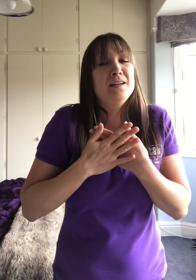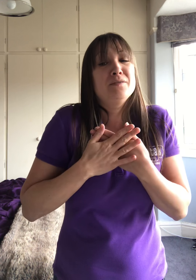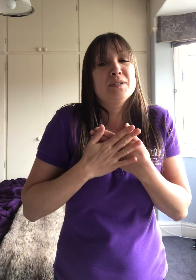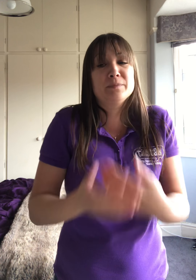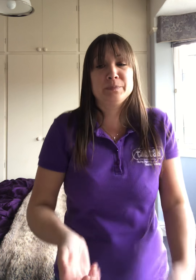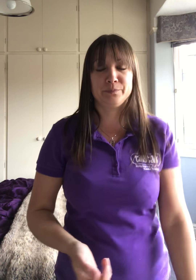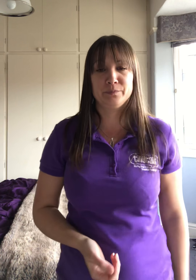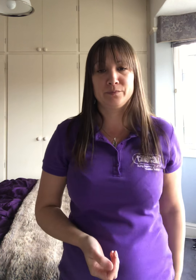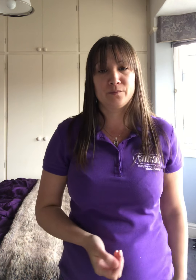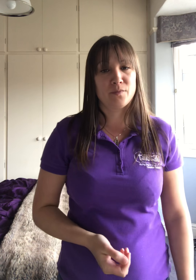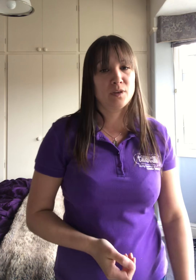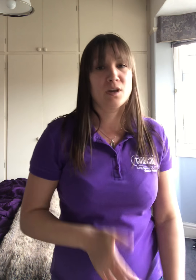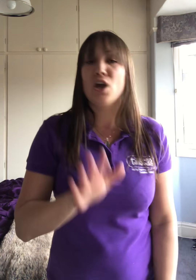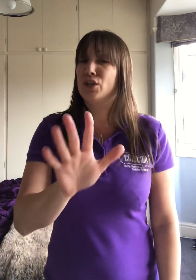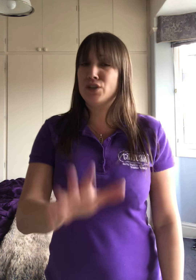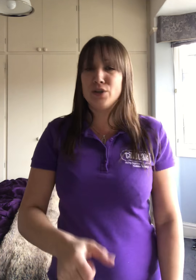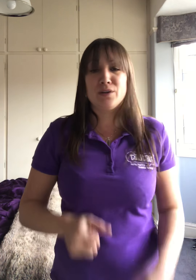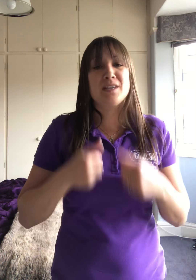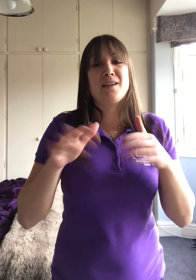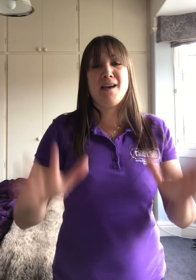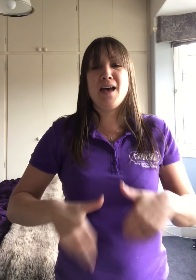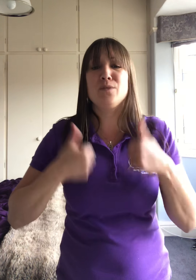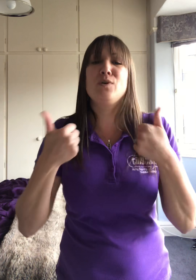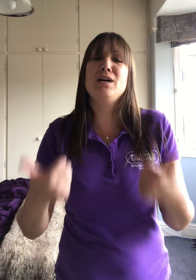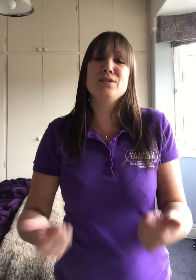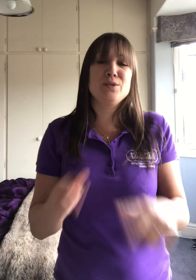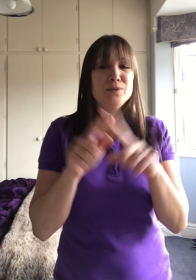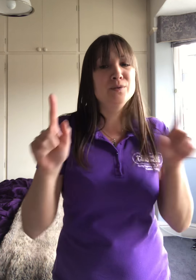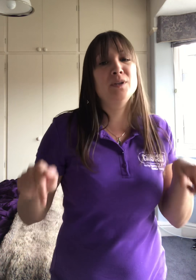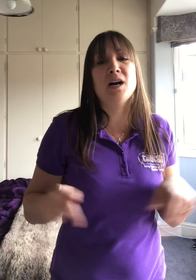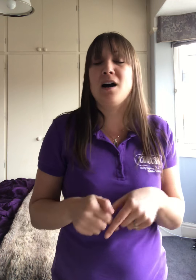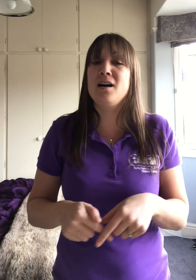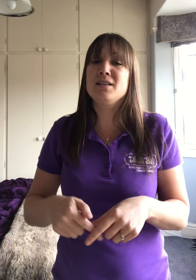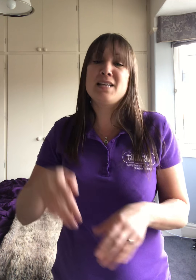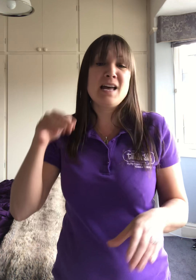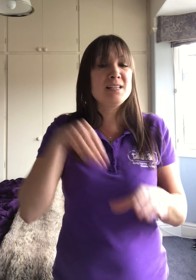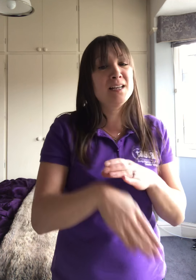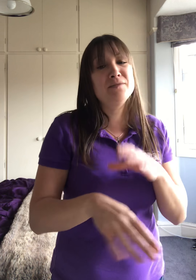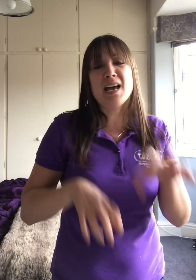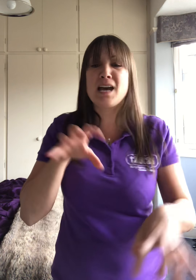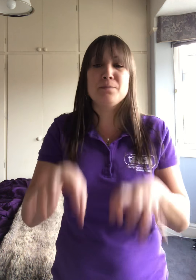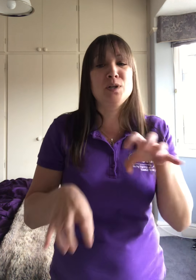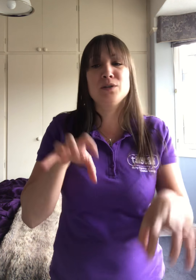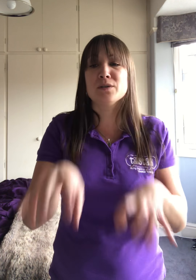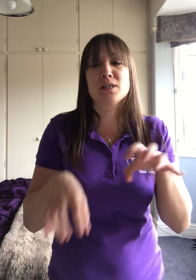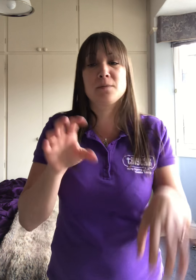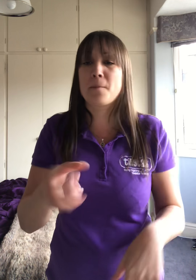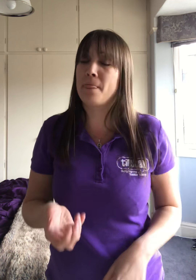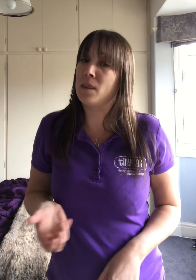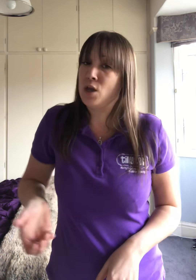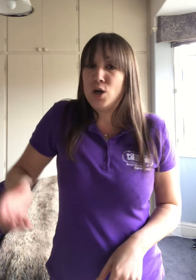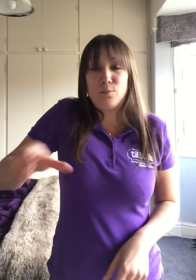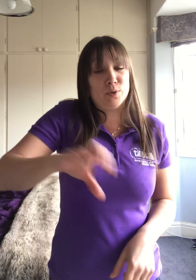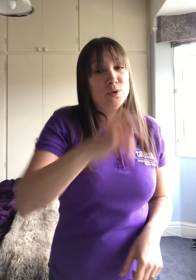loved. Took the get well soon cars and stuffed animals. Poured